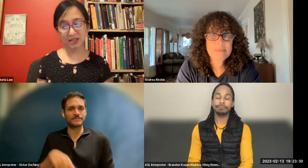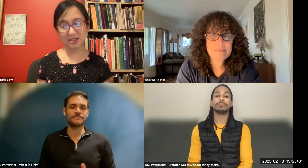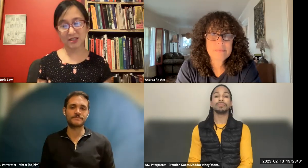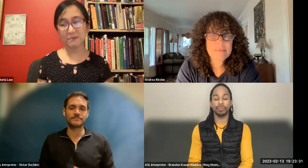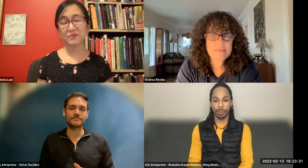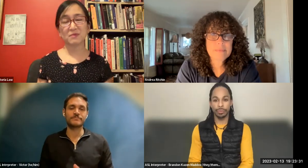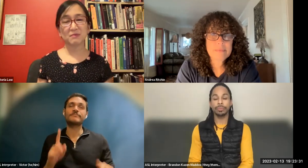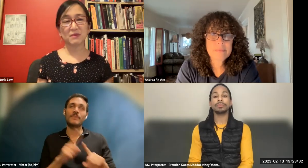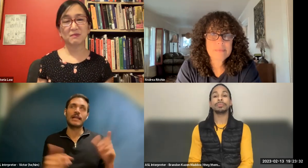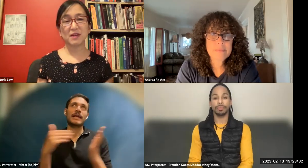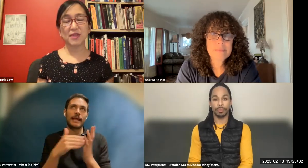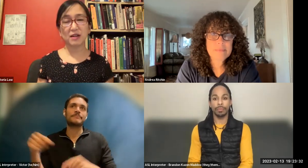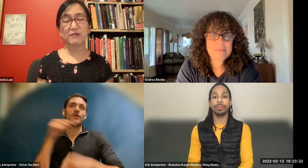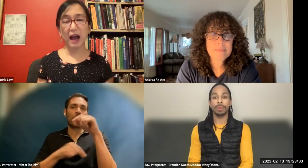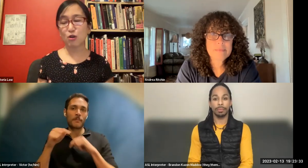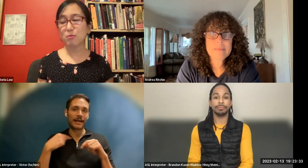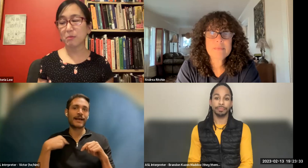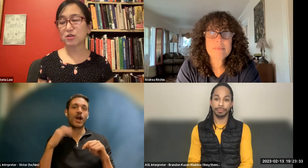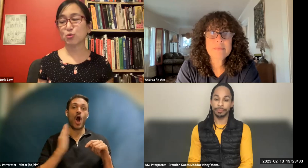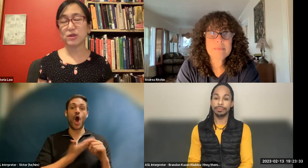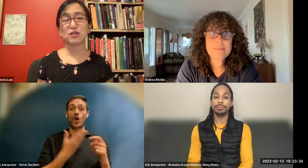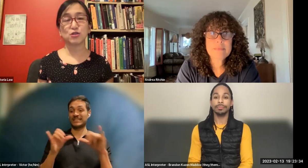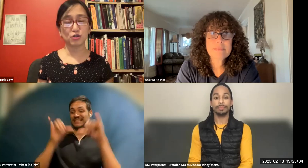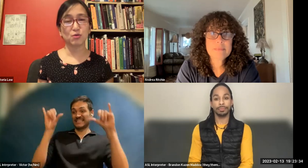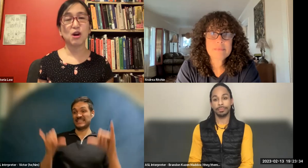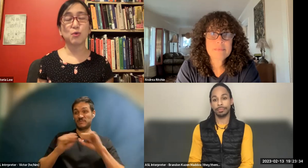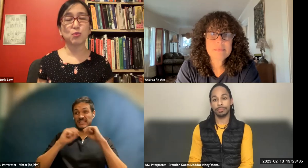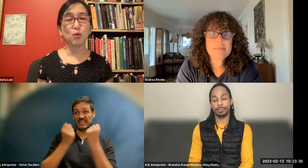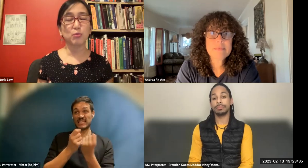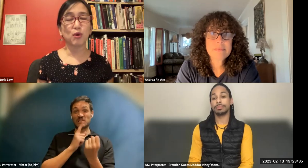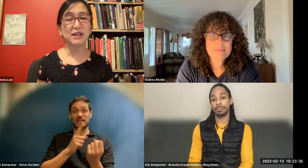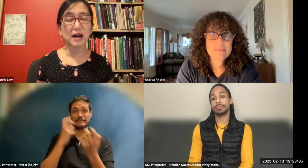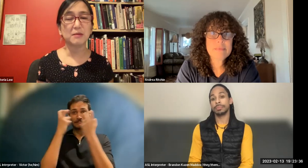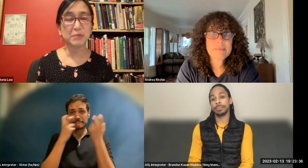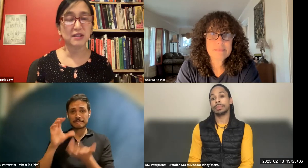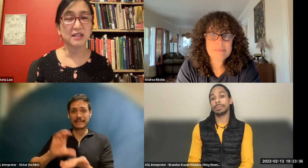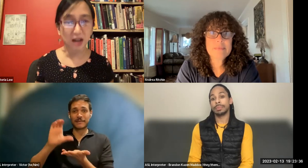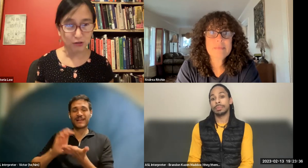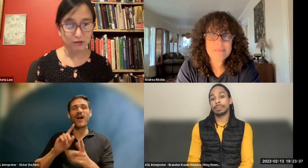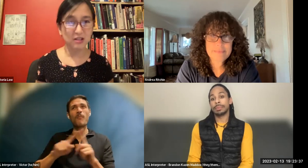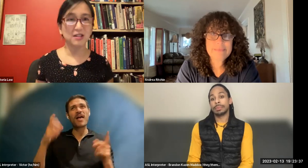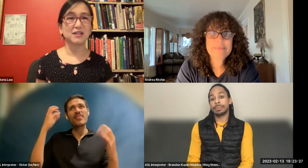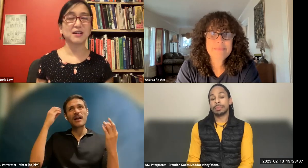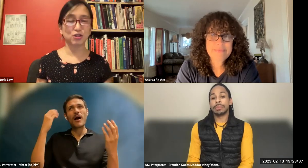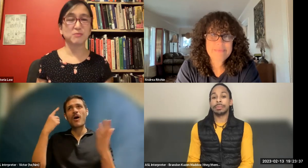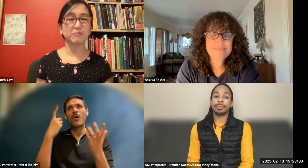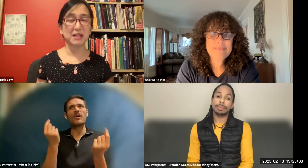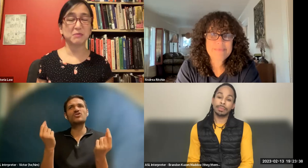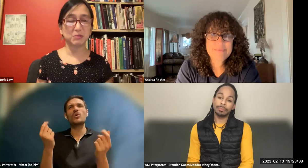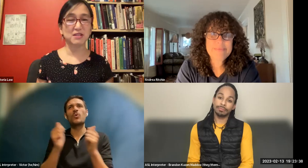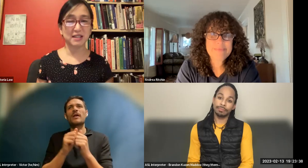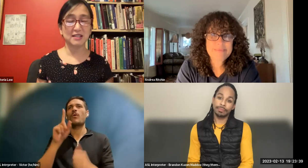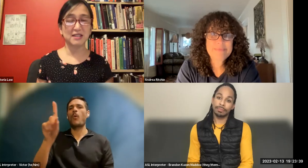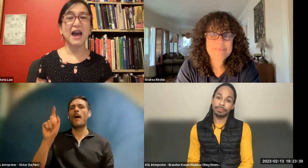a capitalist system. Think of how much we could do with $1.9 billion in terms of